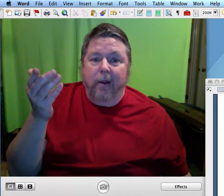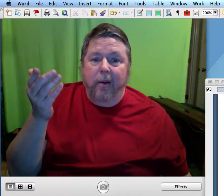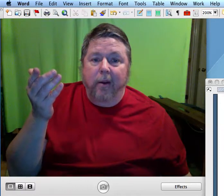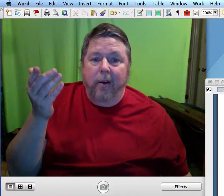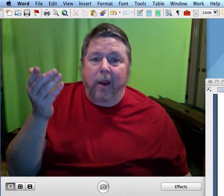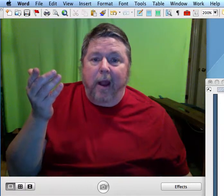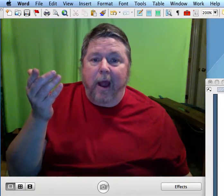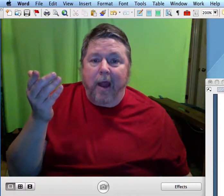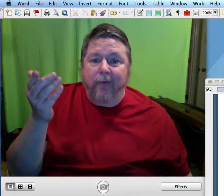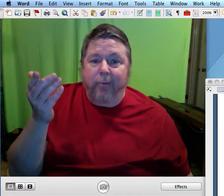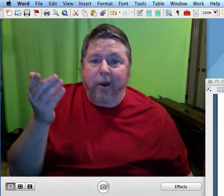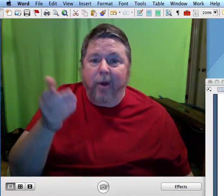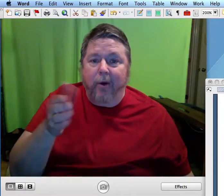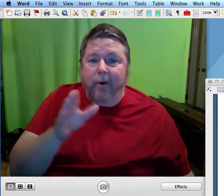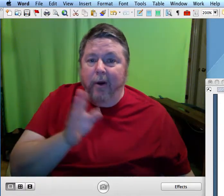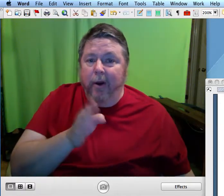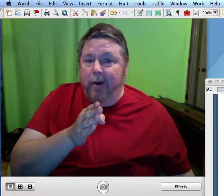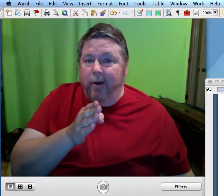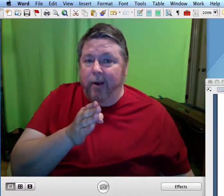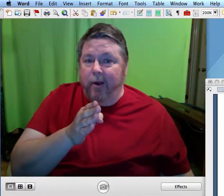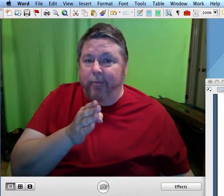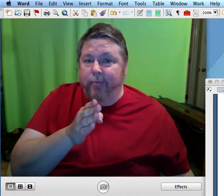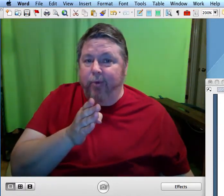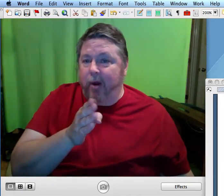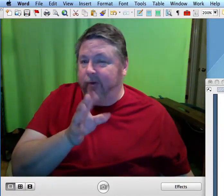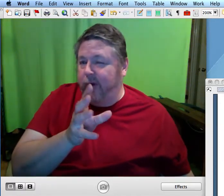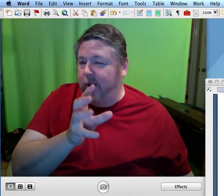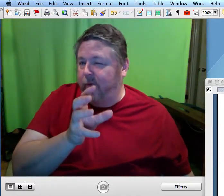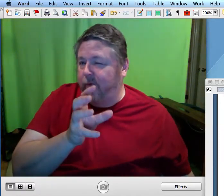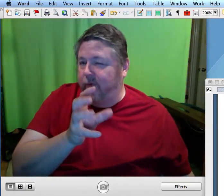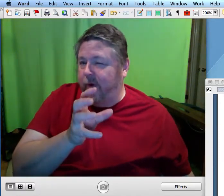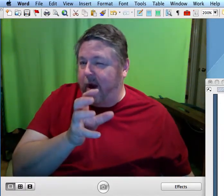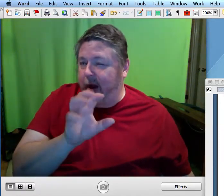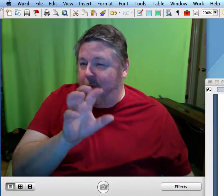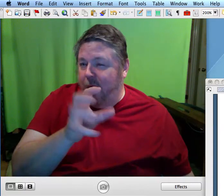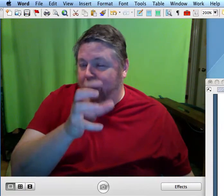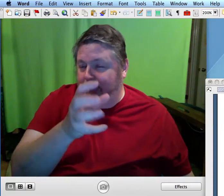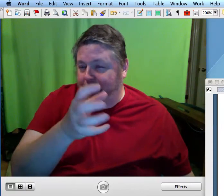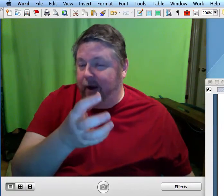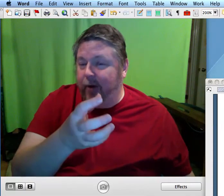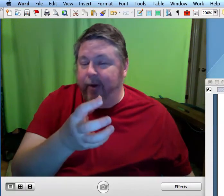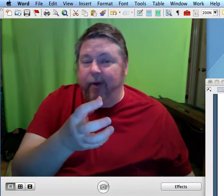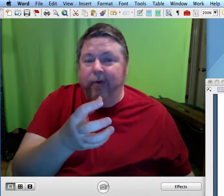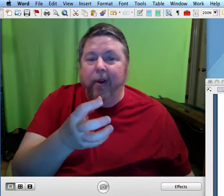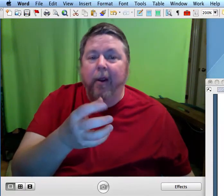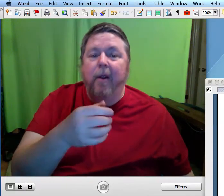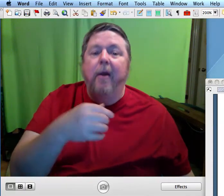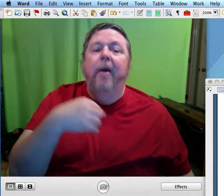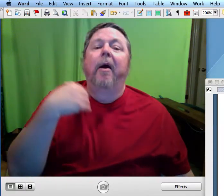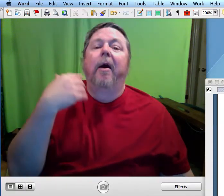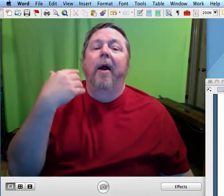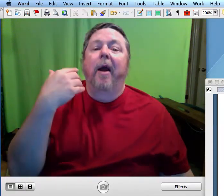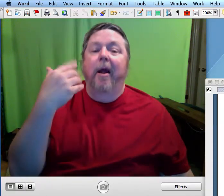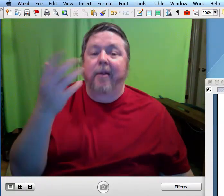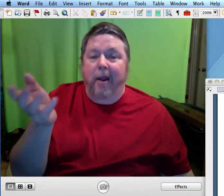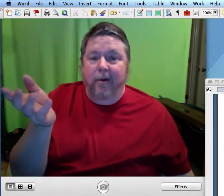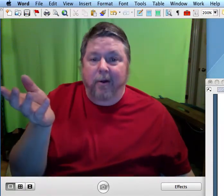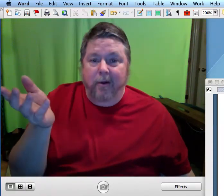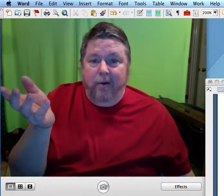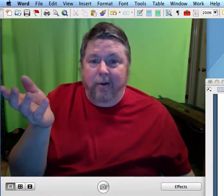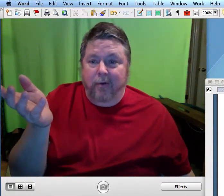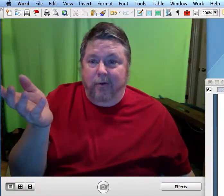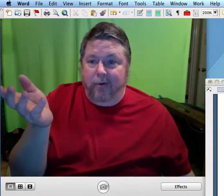listening, and half the brain power processing it and figuring out how am I going to deal with this. And